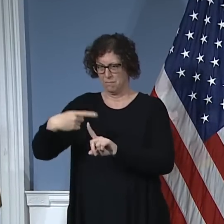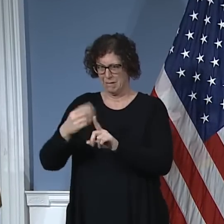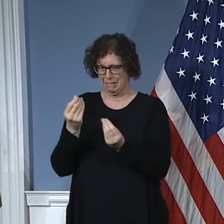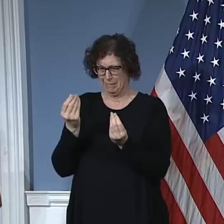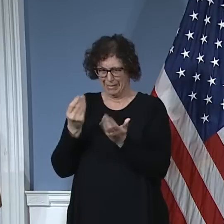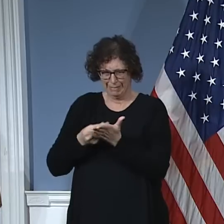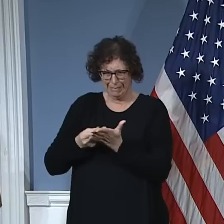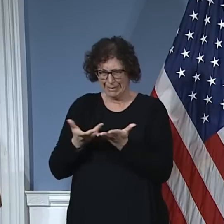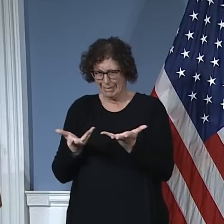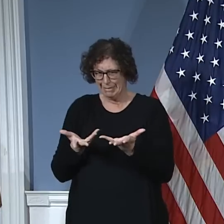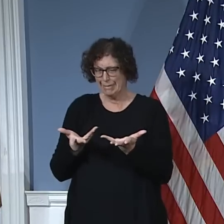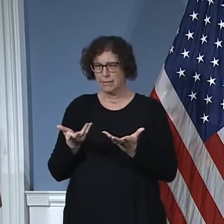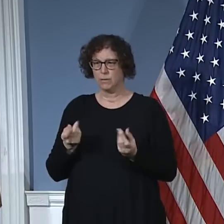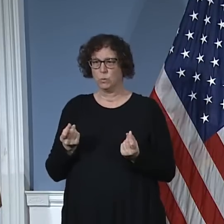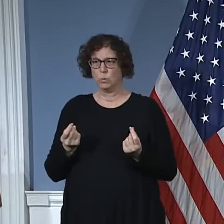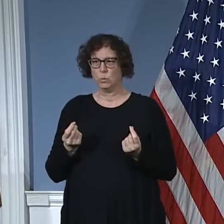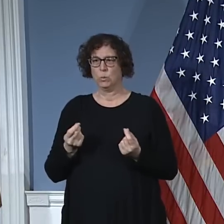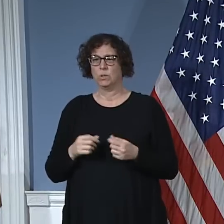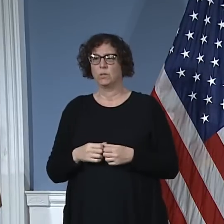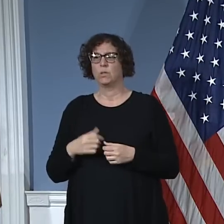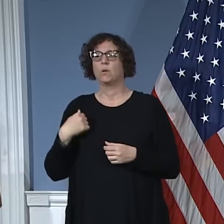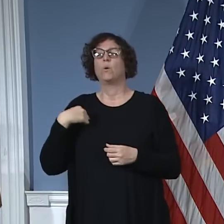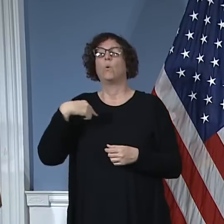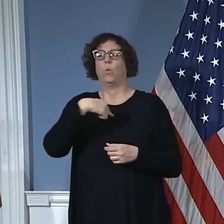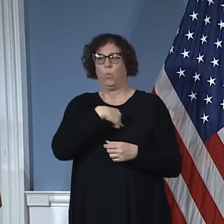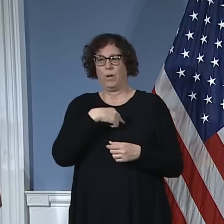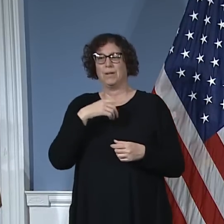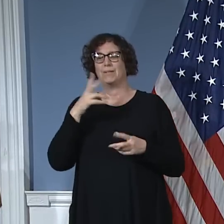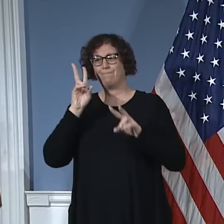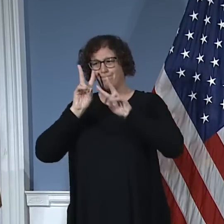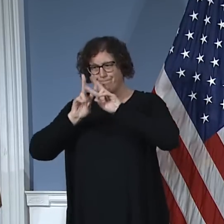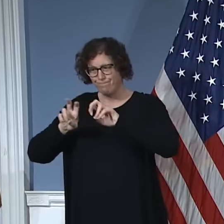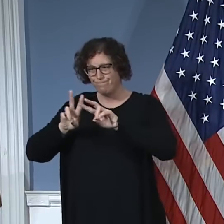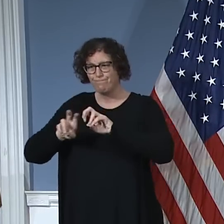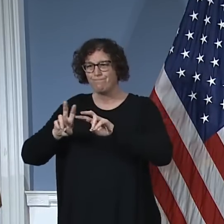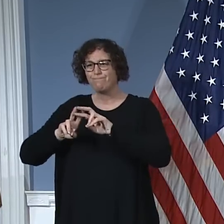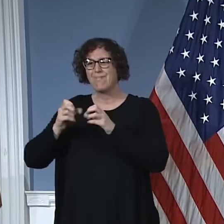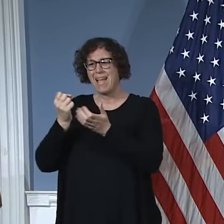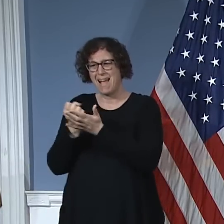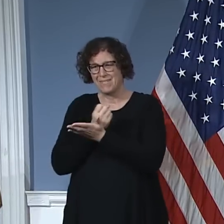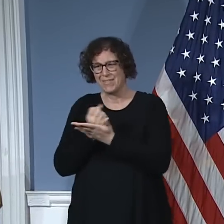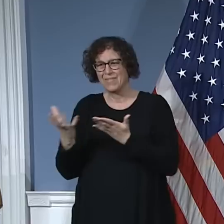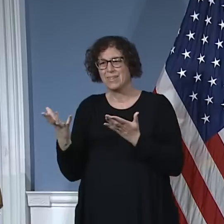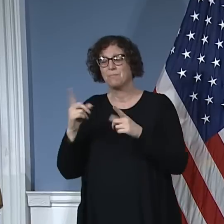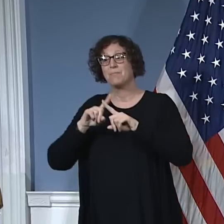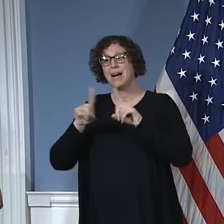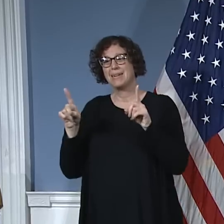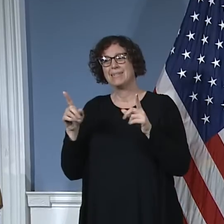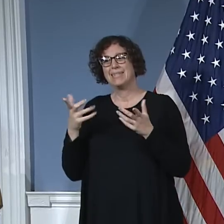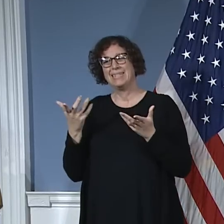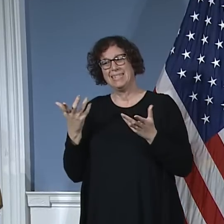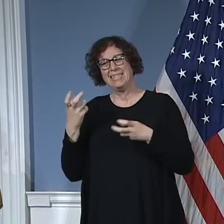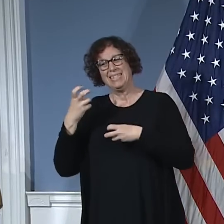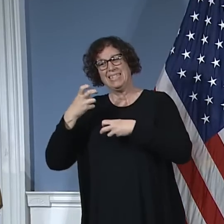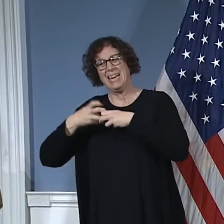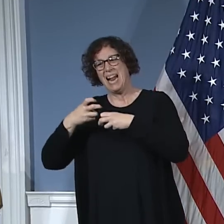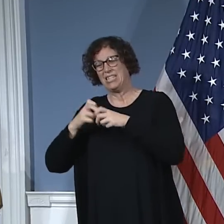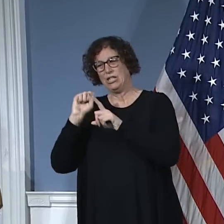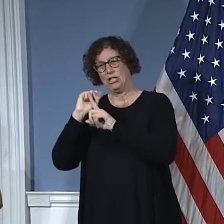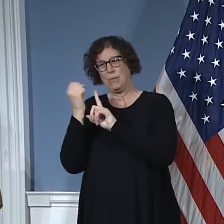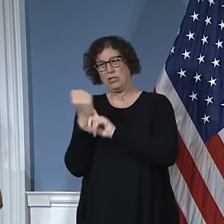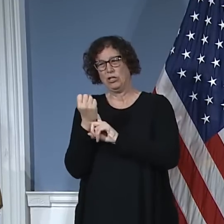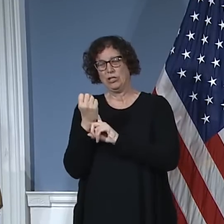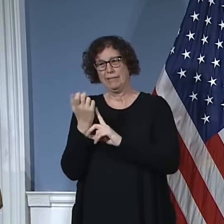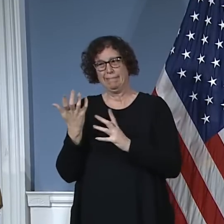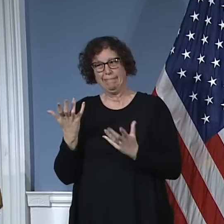situation right now in this city, and I need to be very plain with New Yorkers about this. In the Congress